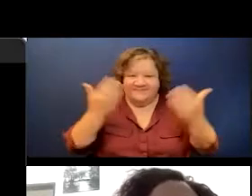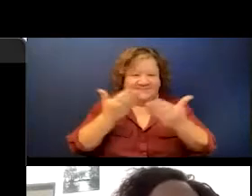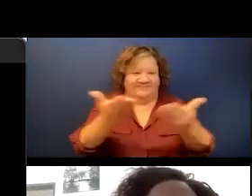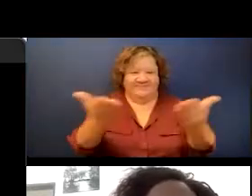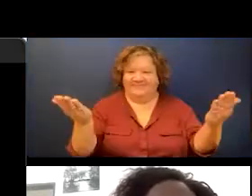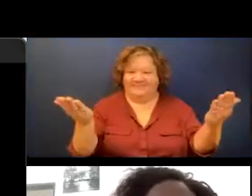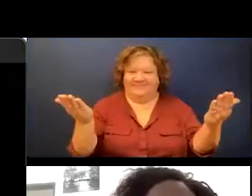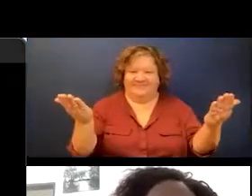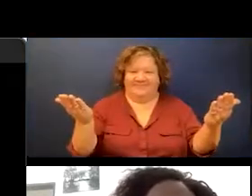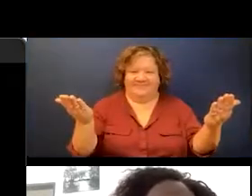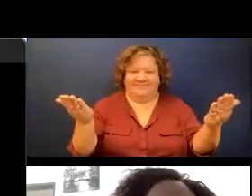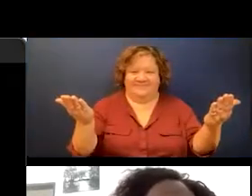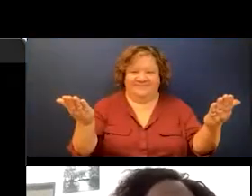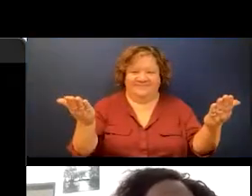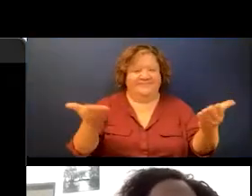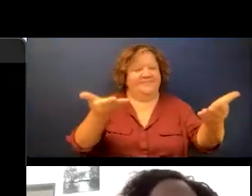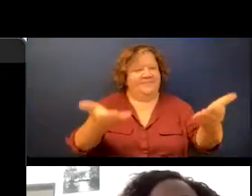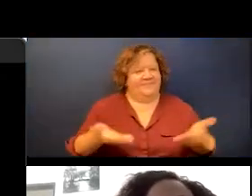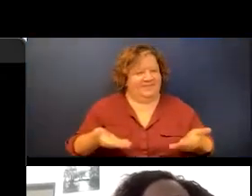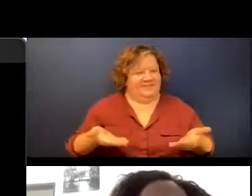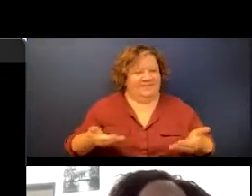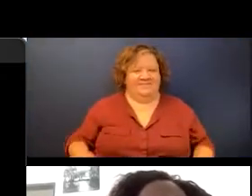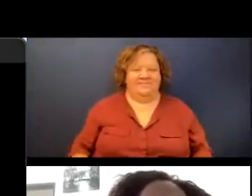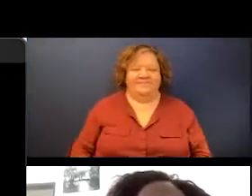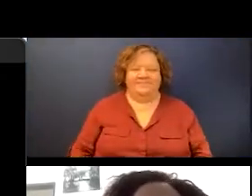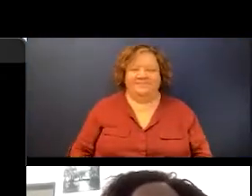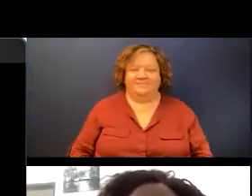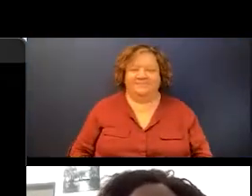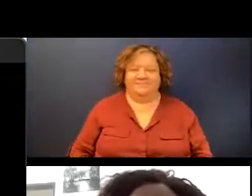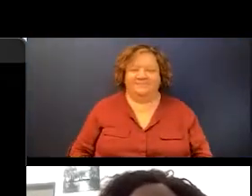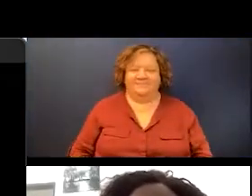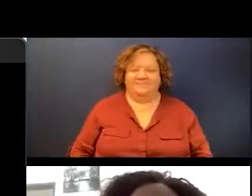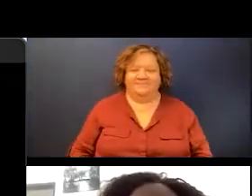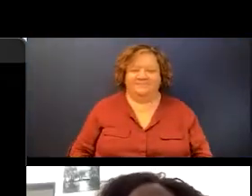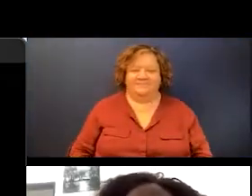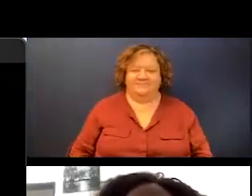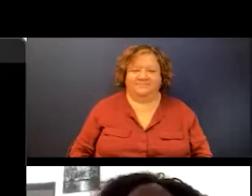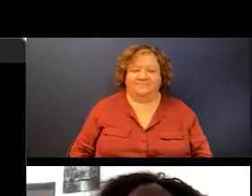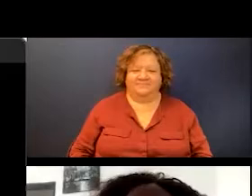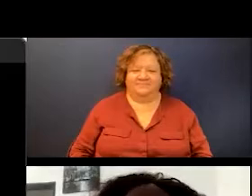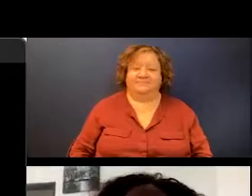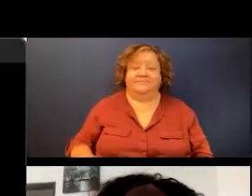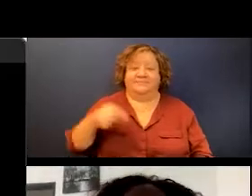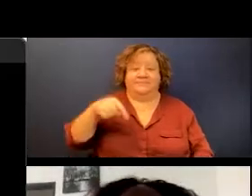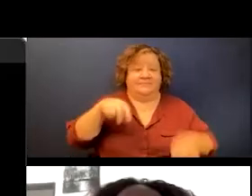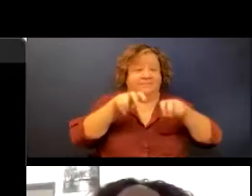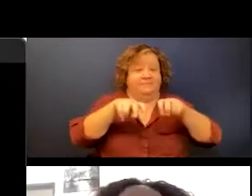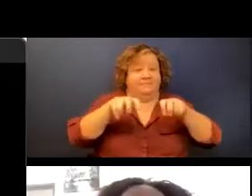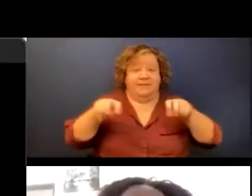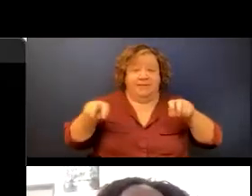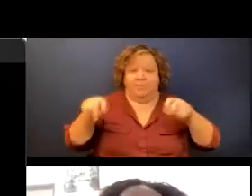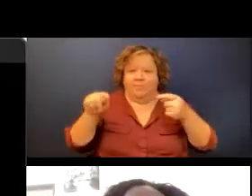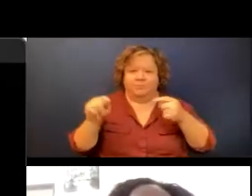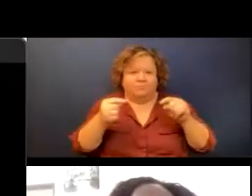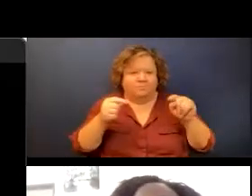Welcome everyone to this panel discussion. For those of you that are just joining, I would like to welcome you all. And